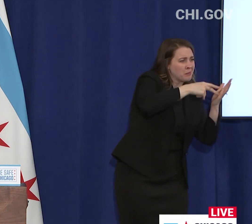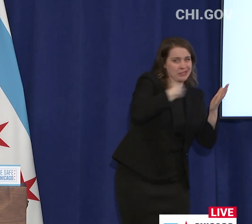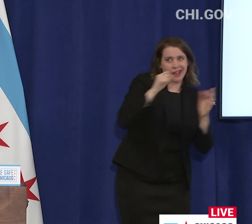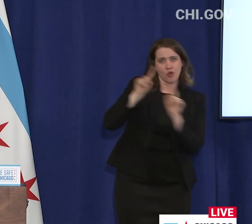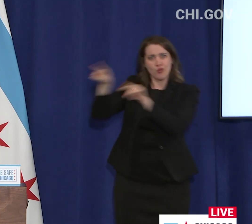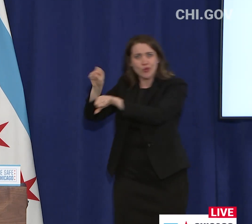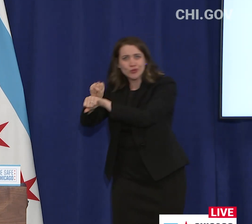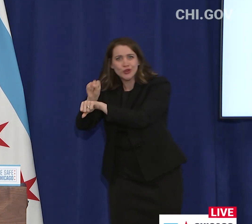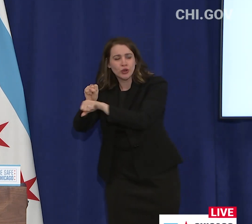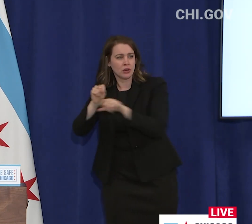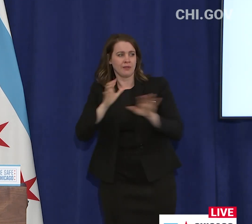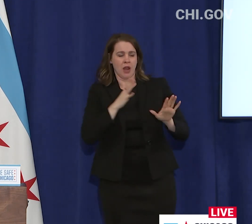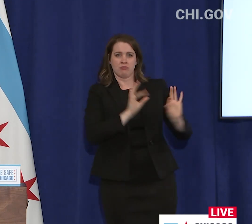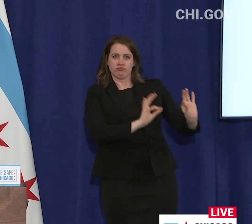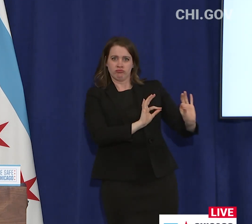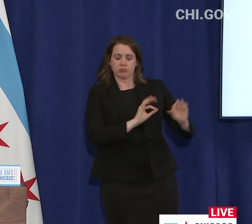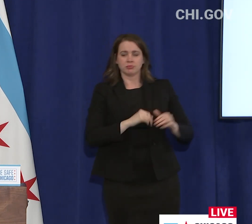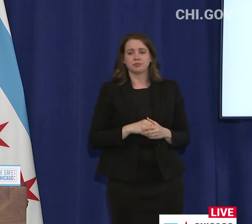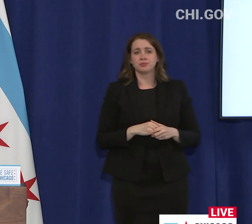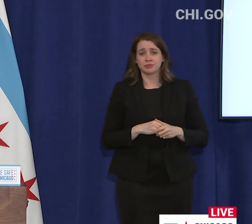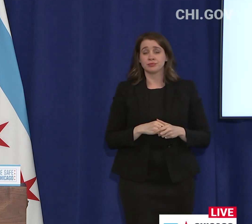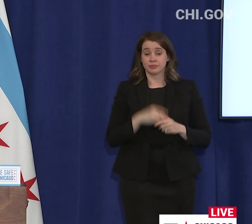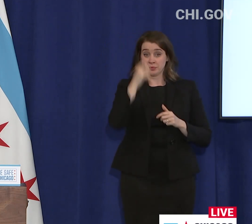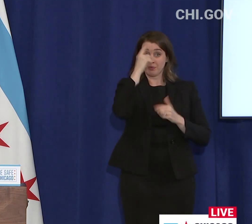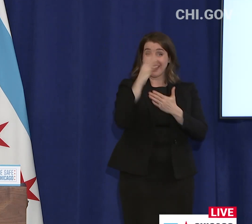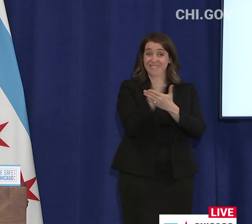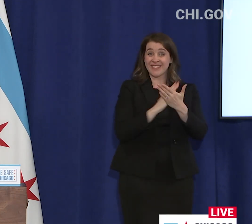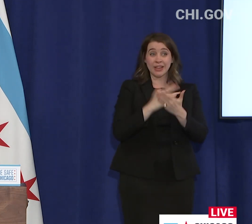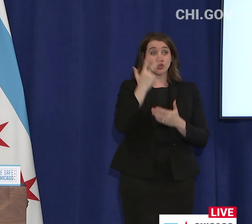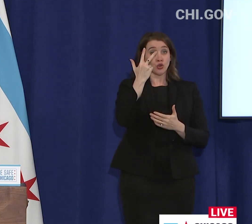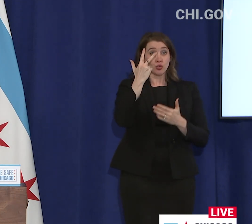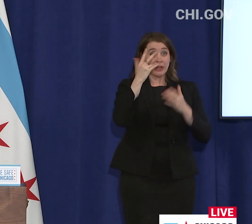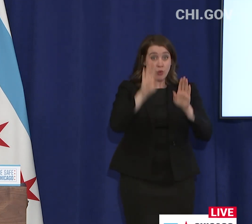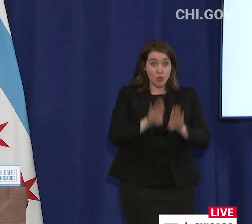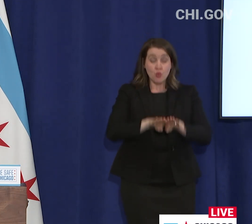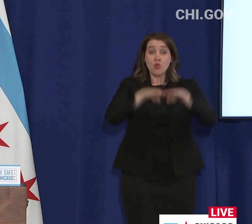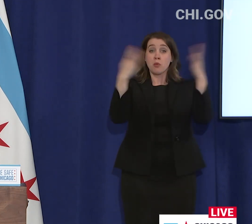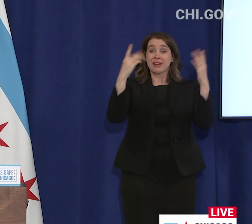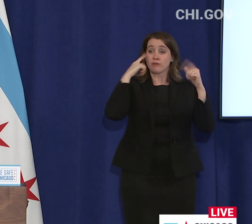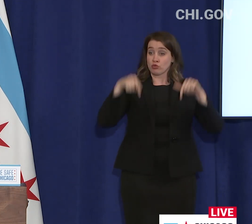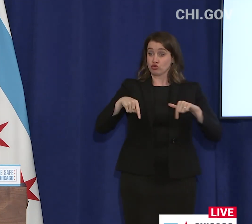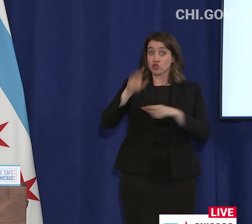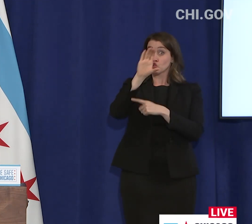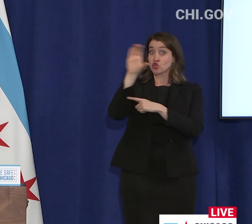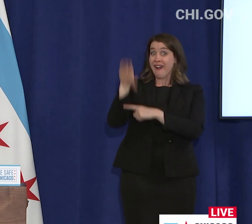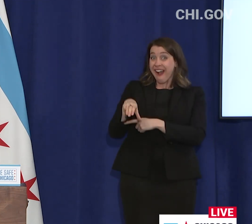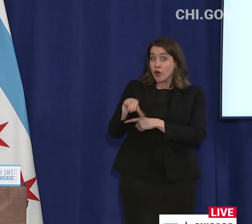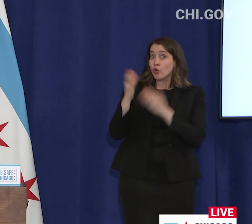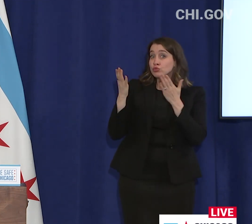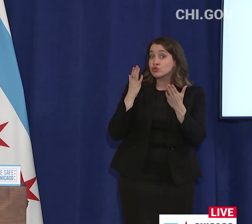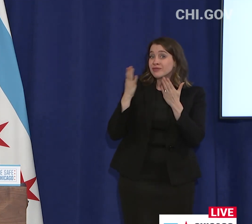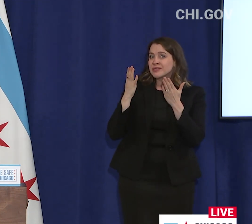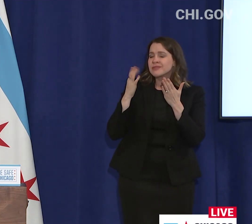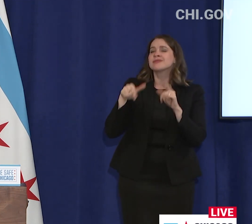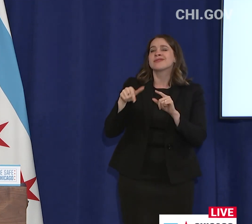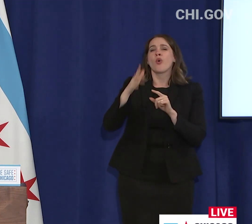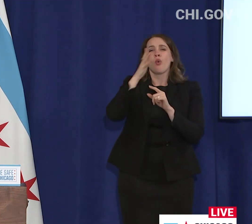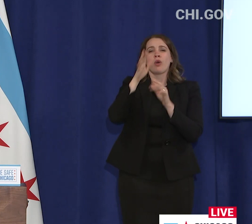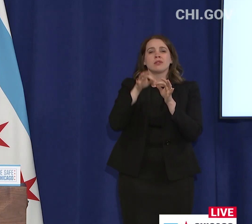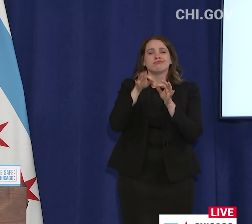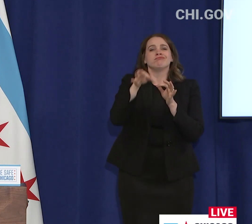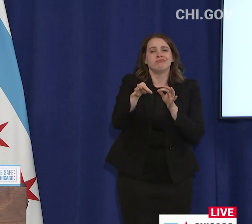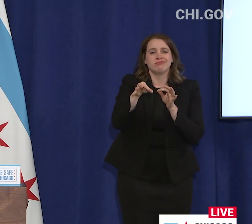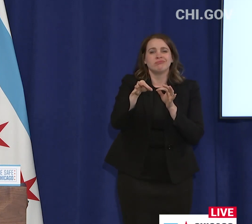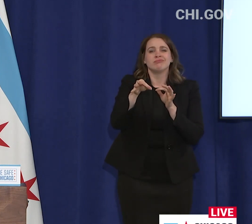home. Our phase 3 reopening for city services will be delayed by a few days, but it too